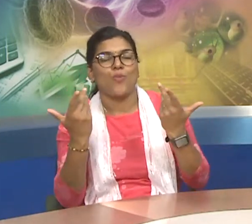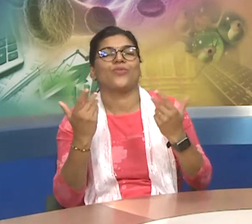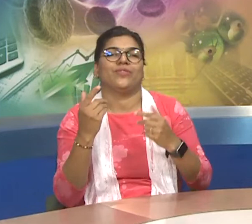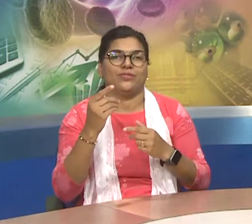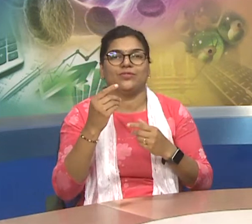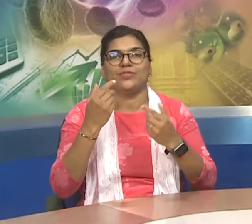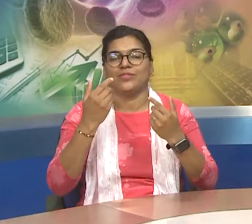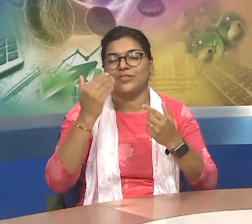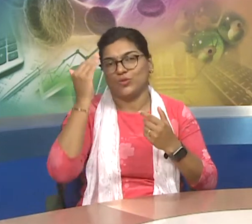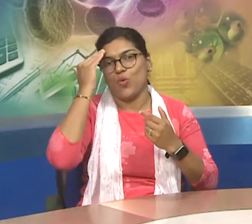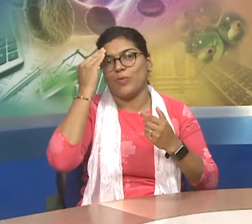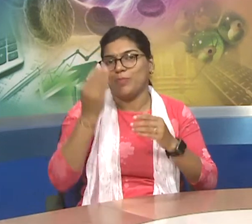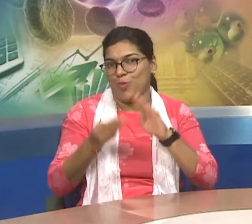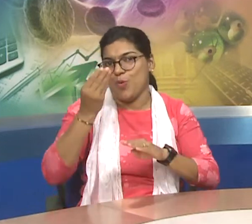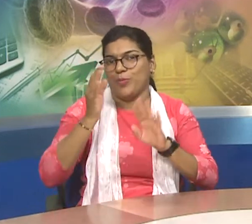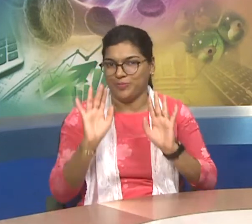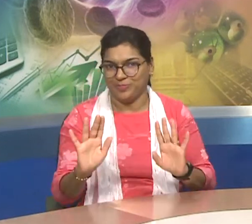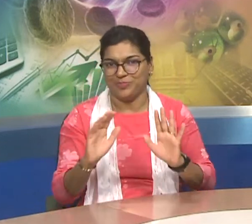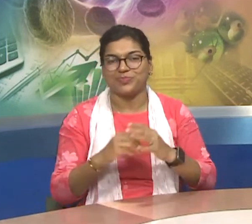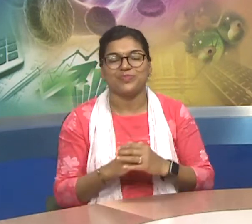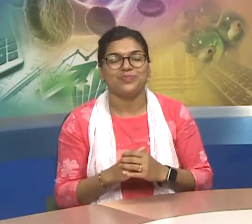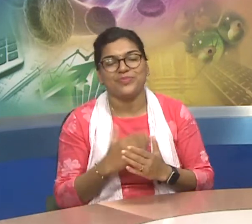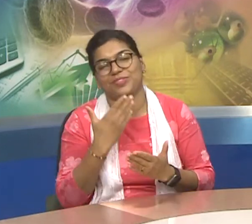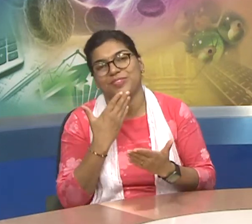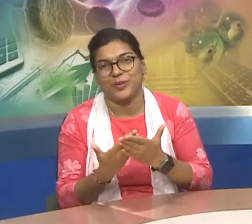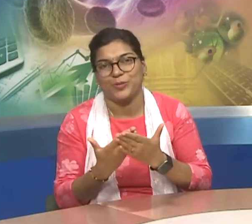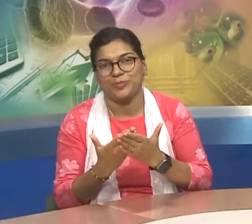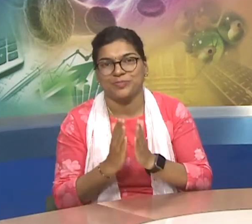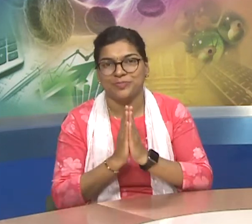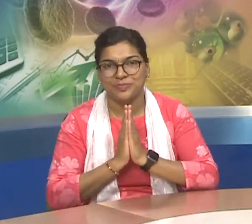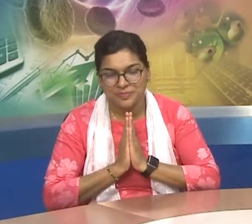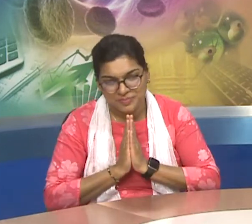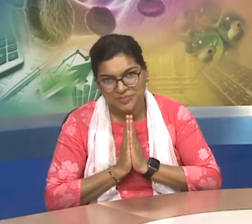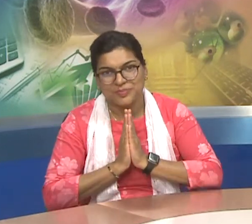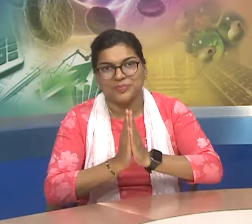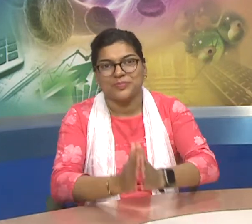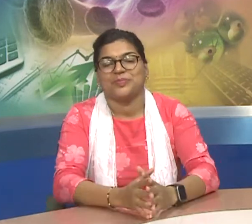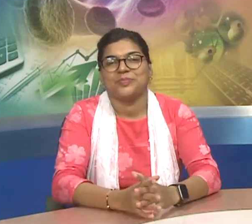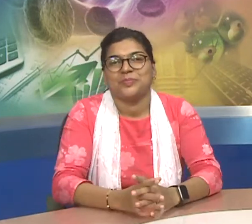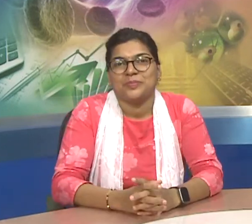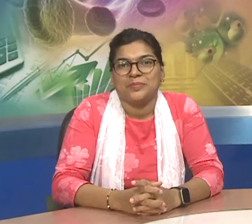Both the systems have its positive and negative. Thank you. Namaskar.